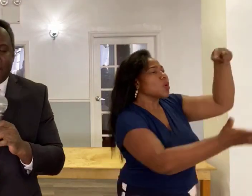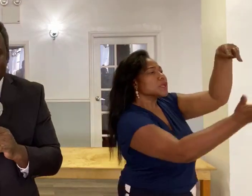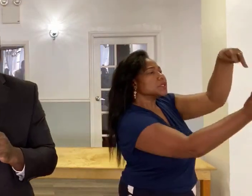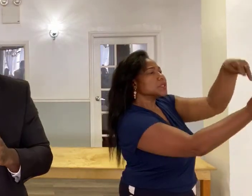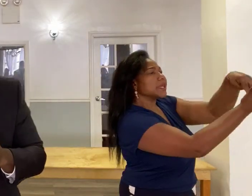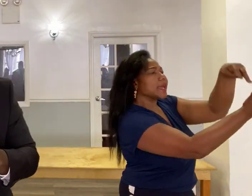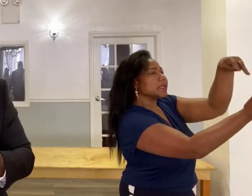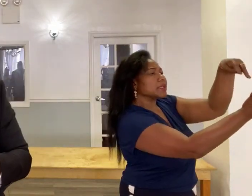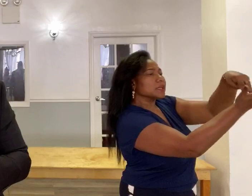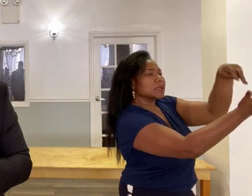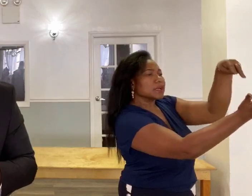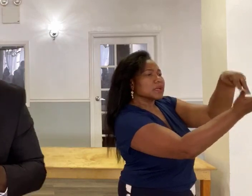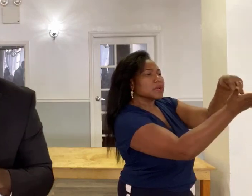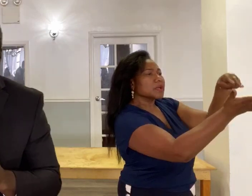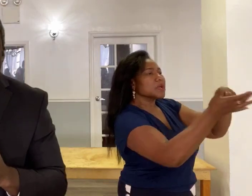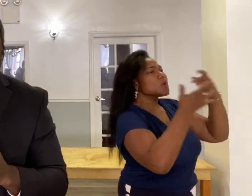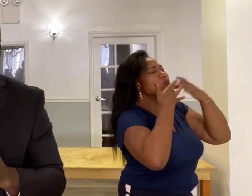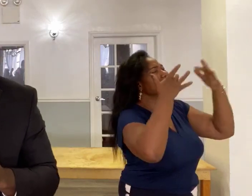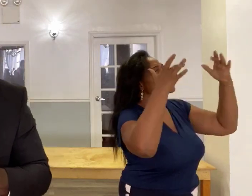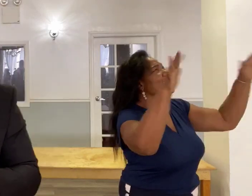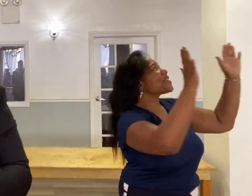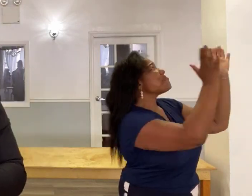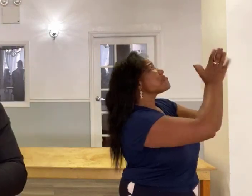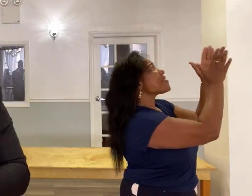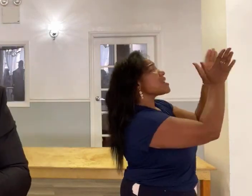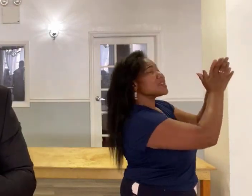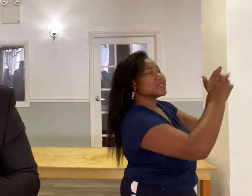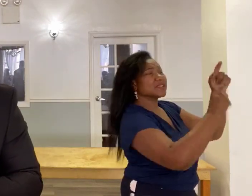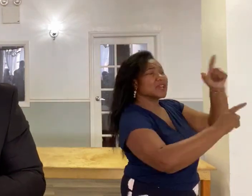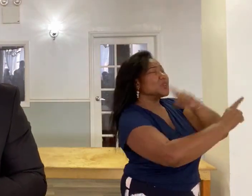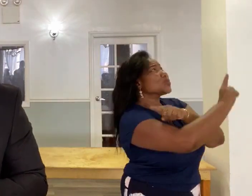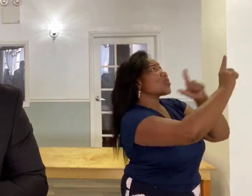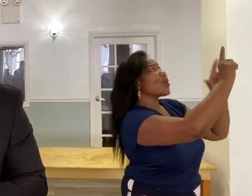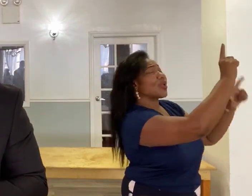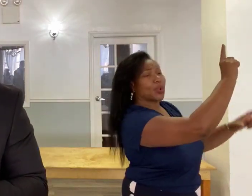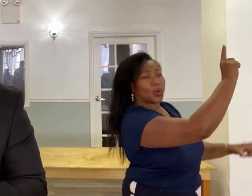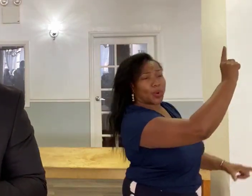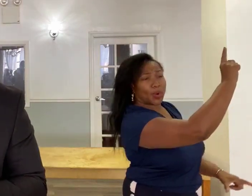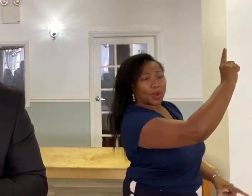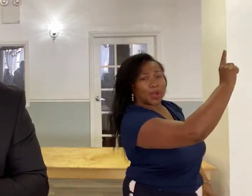our feet as we sing praise to the Lord.